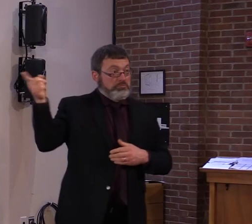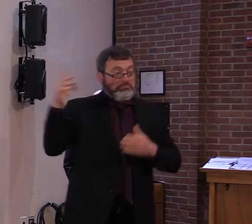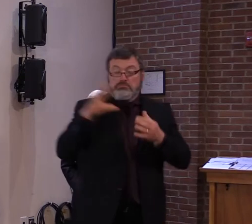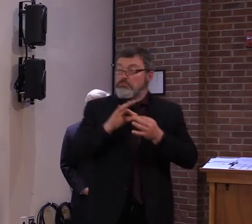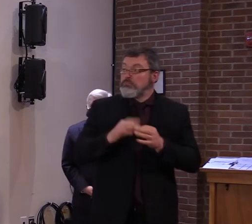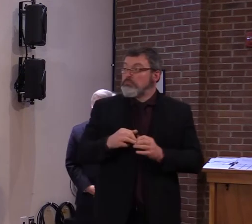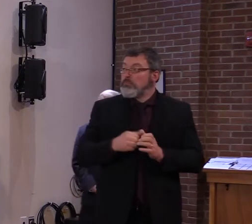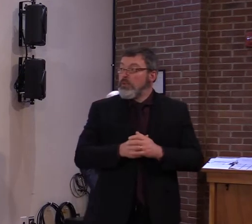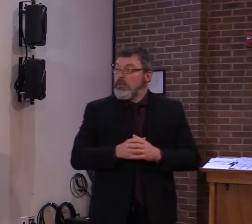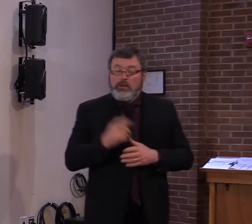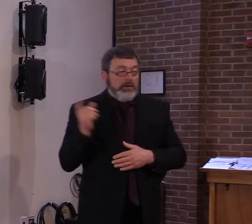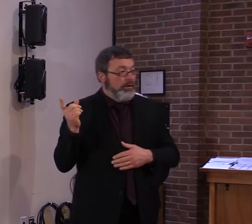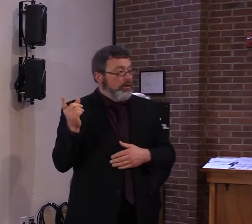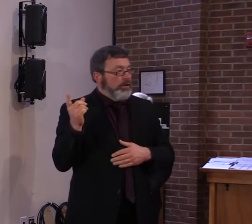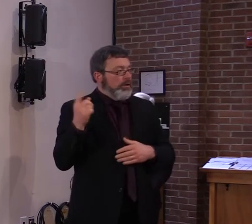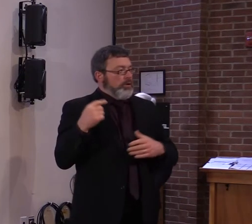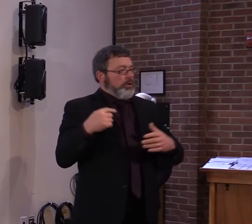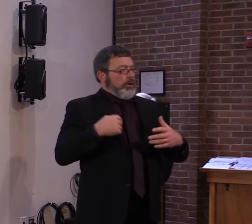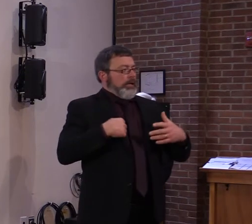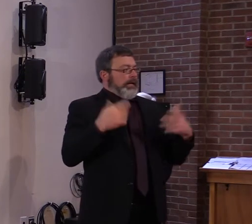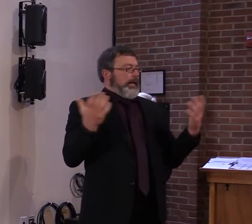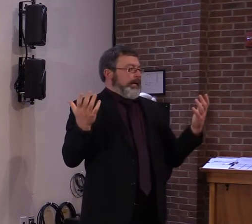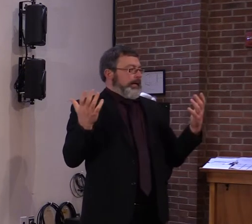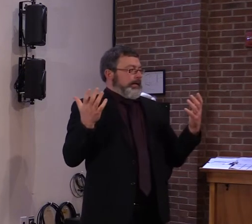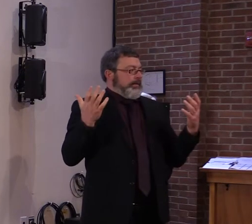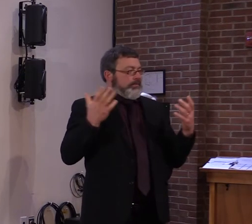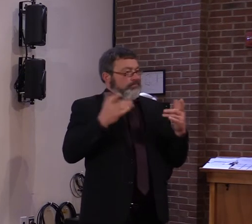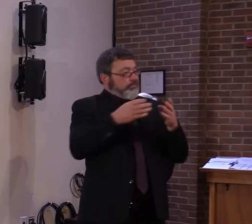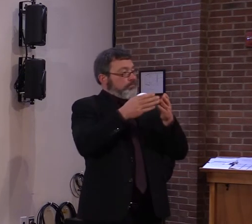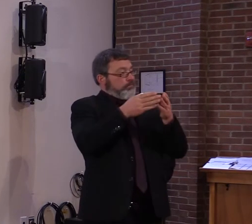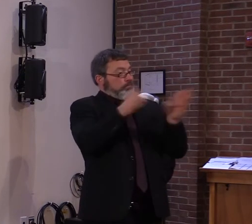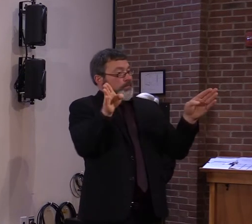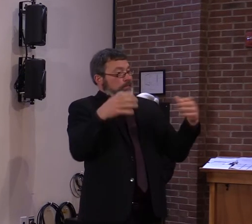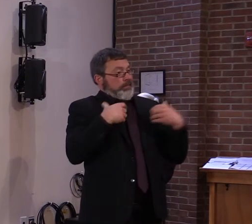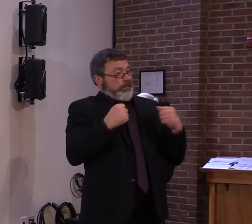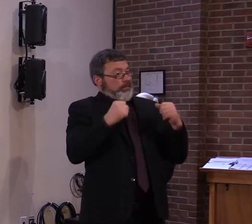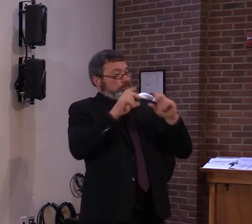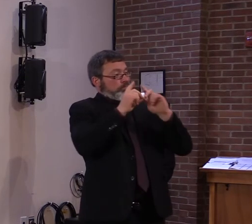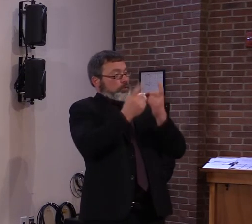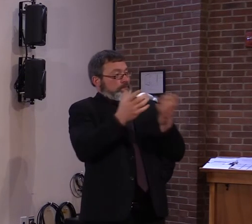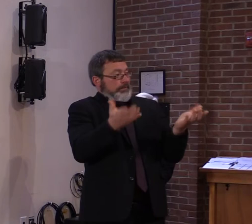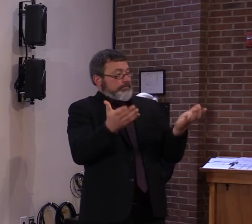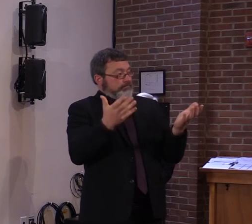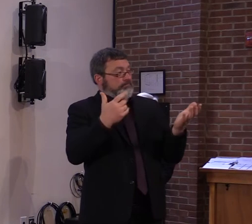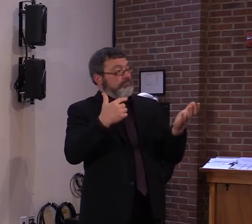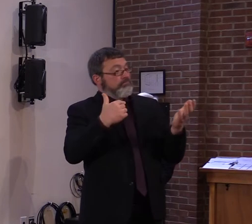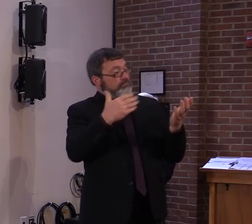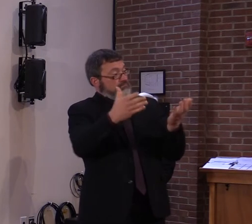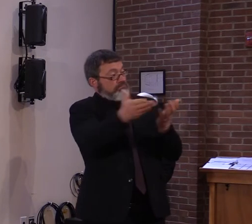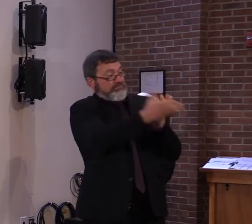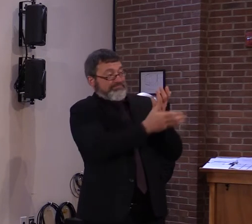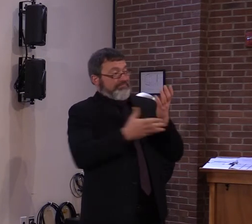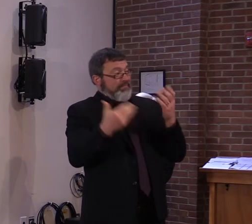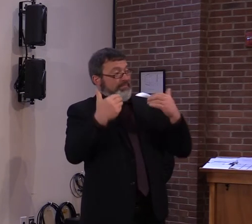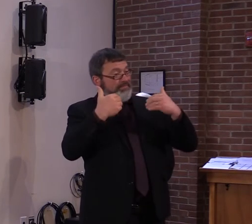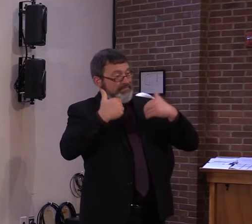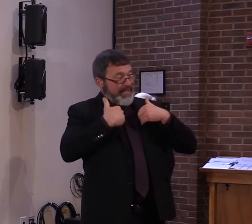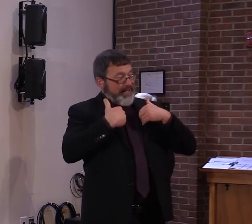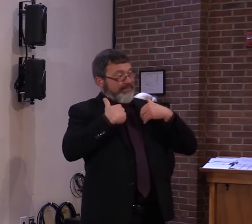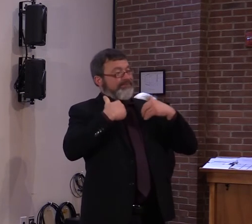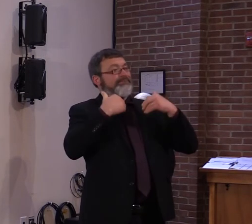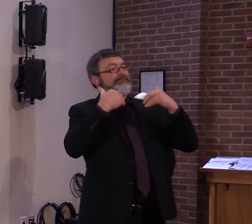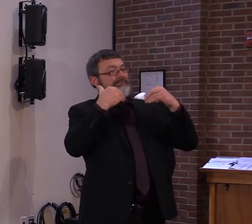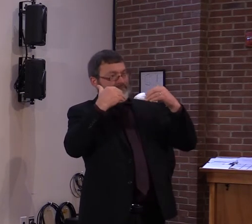And obviously, as a public health department, we do have opportunities to make sure that we protect the health of everyone